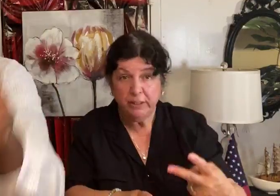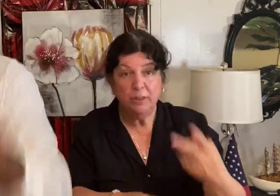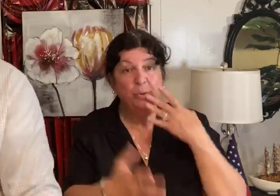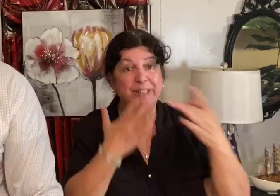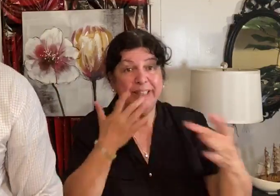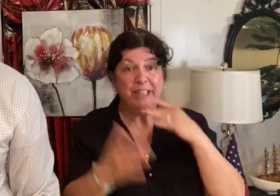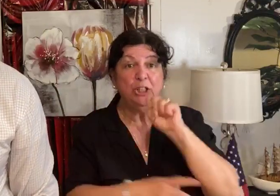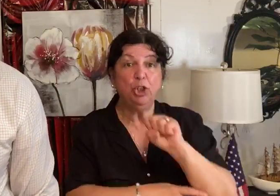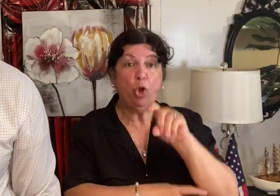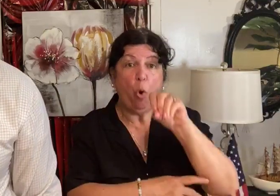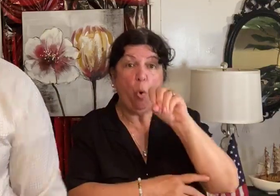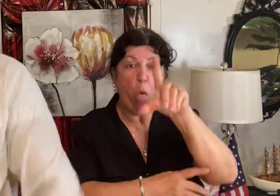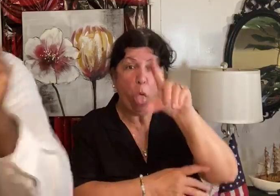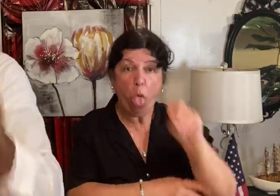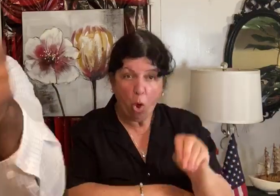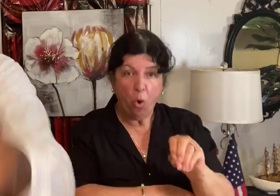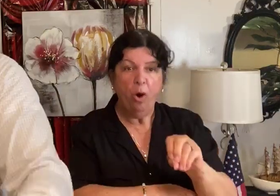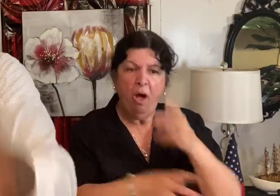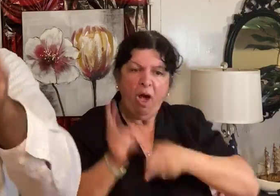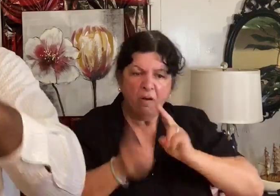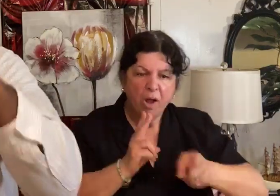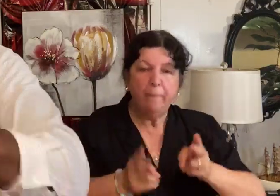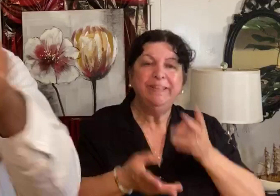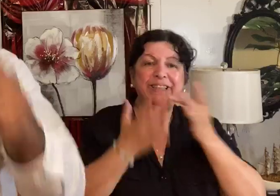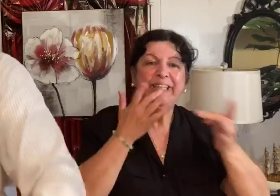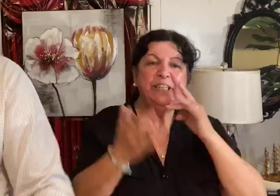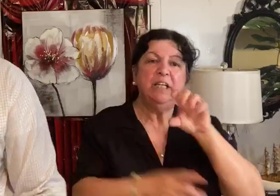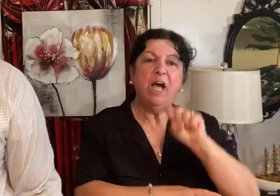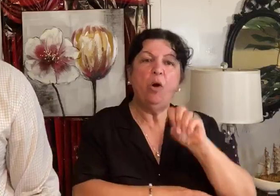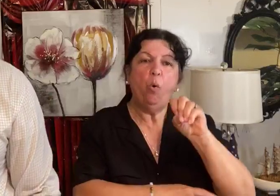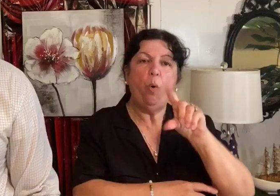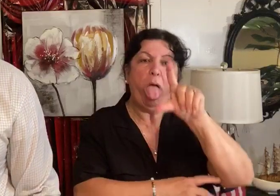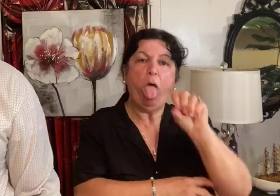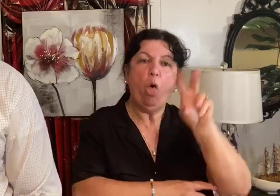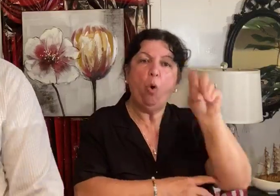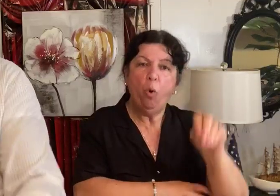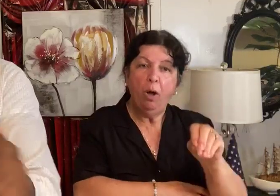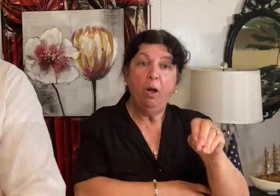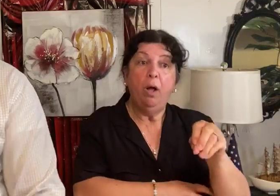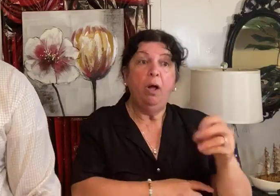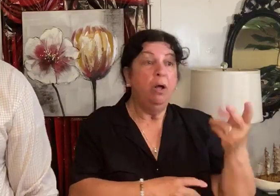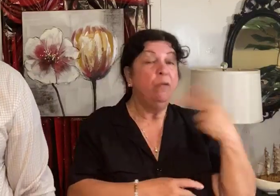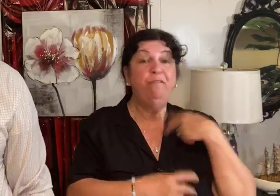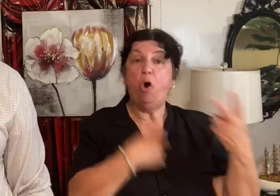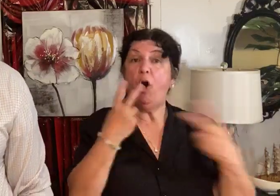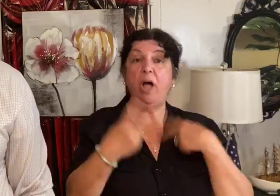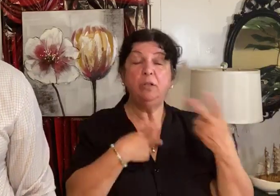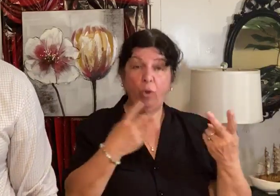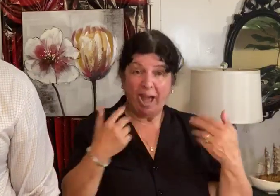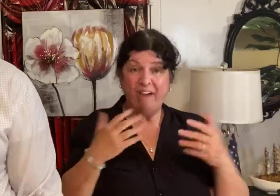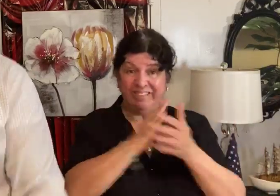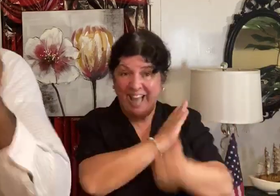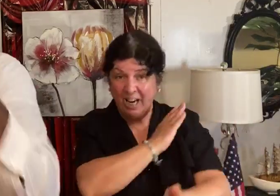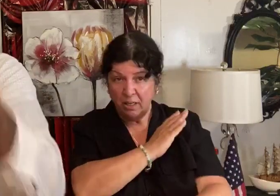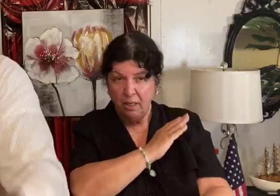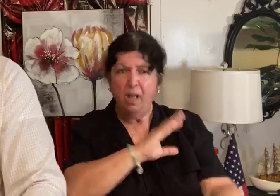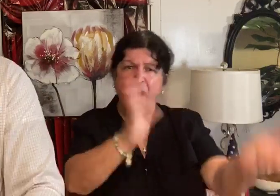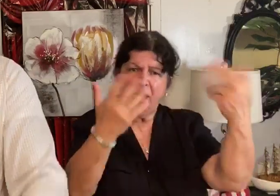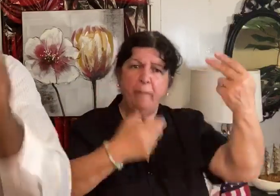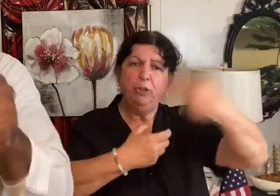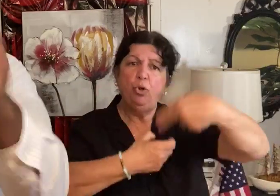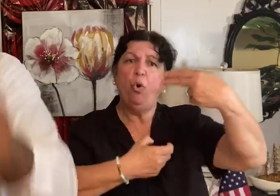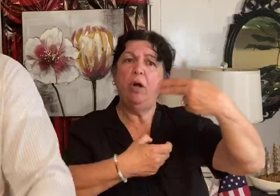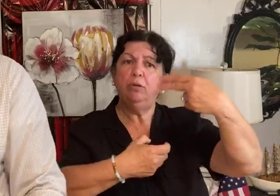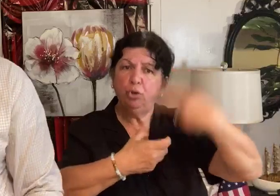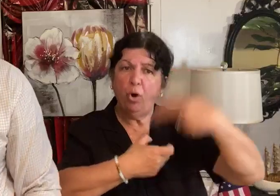need to hurry up and sing solo in church. If you have a voice that you can participate in the choir, I don't know why you're sitting around, sitting on your hands. You need to get